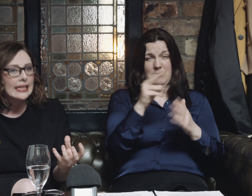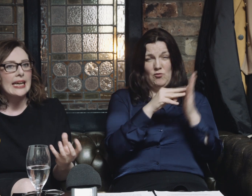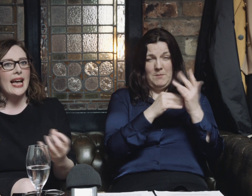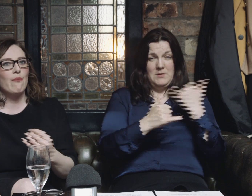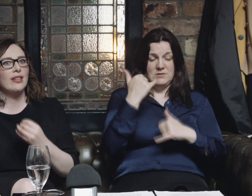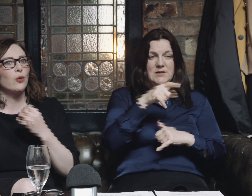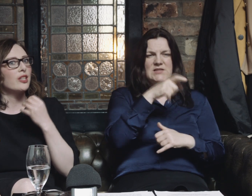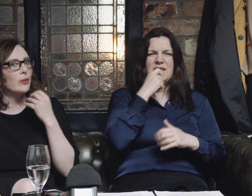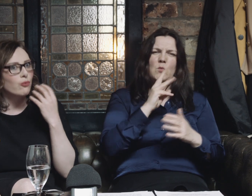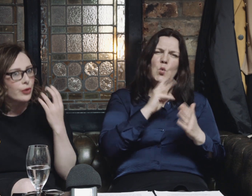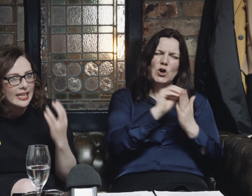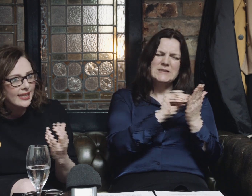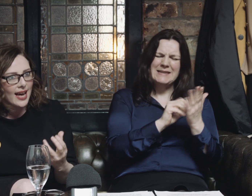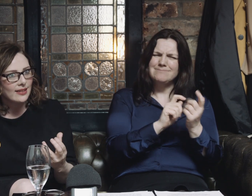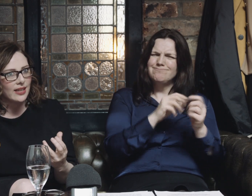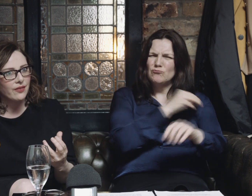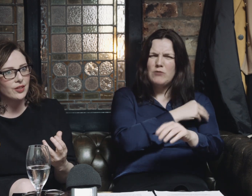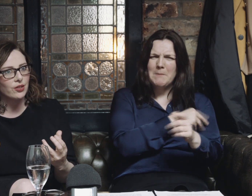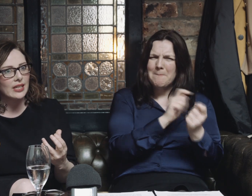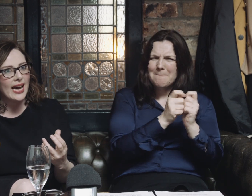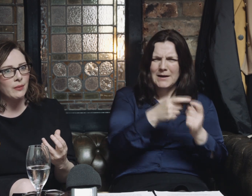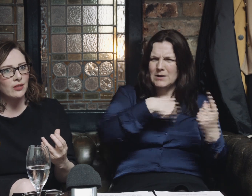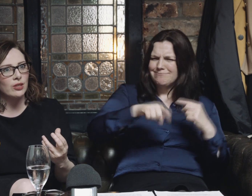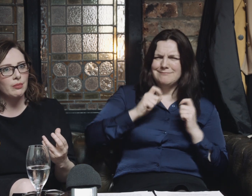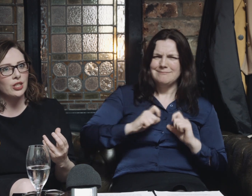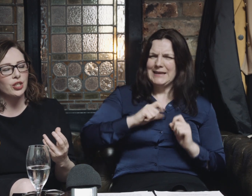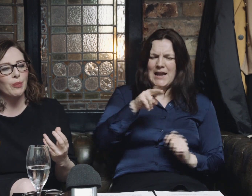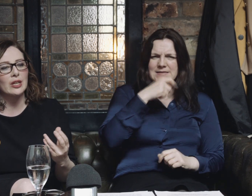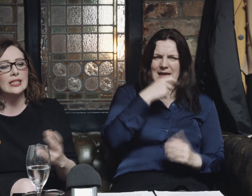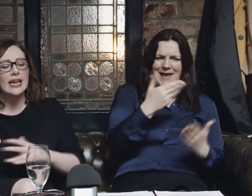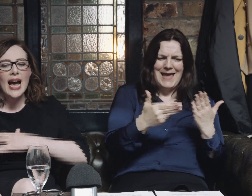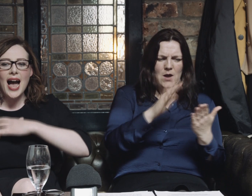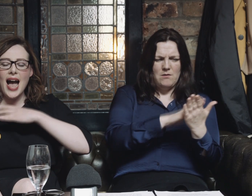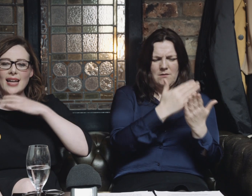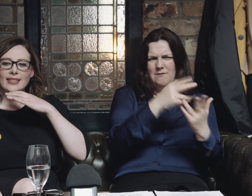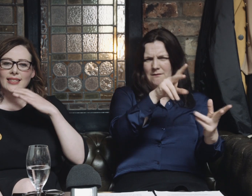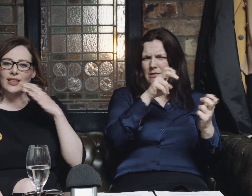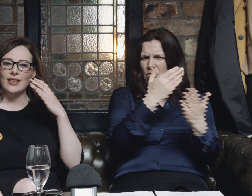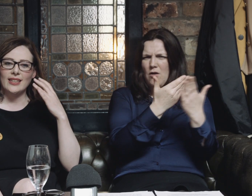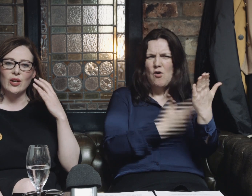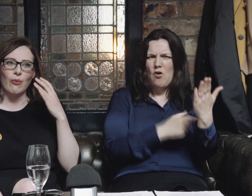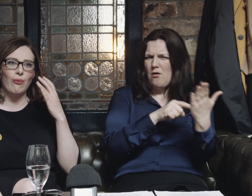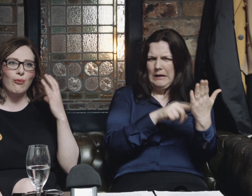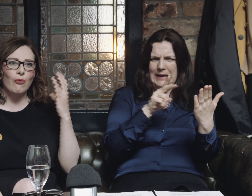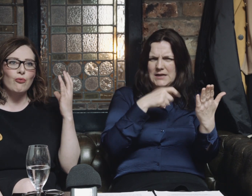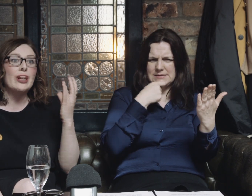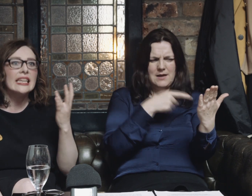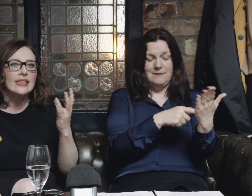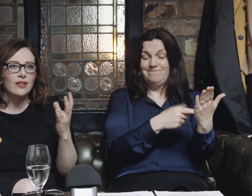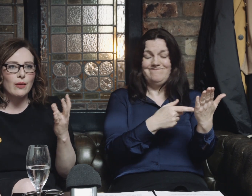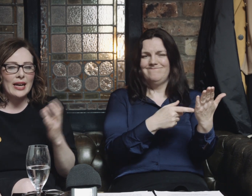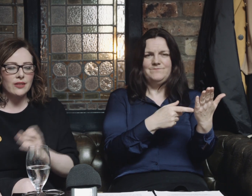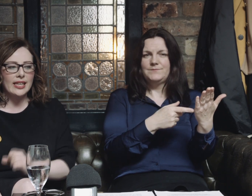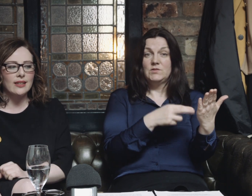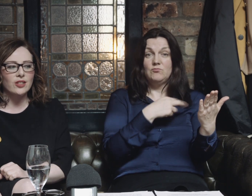problematic. As lawyers, we really can't say for certain how it's going to be interpreted, and